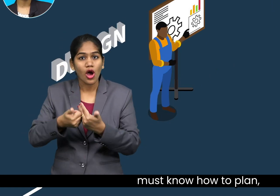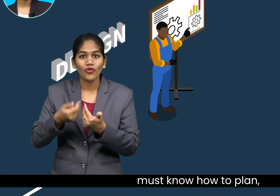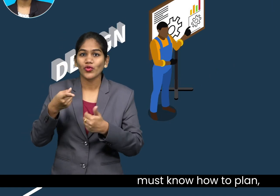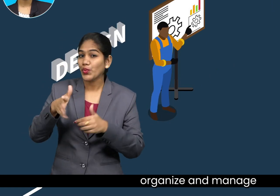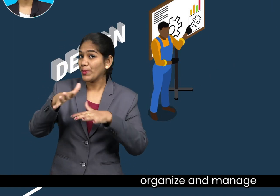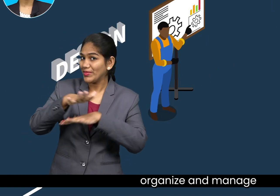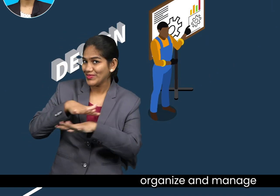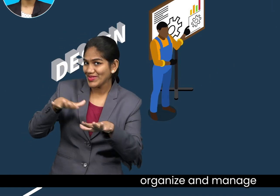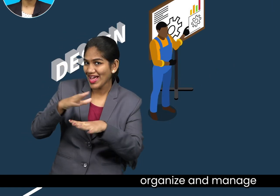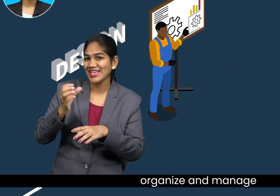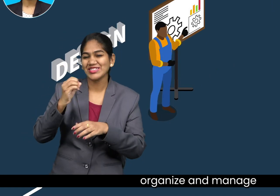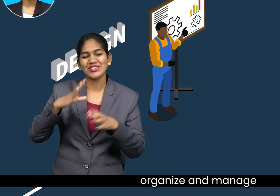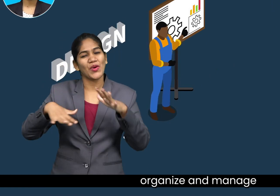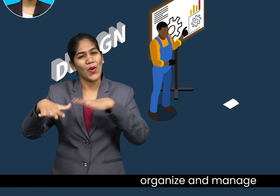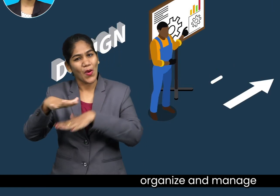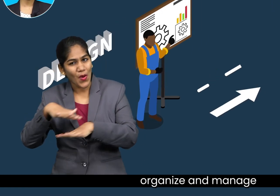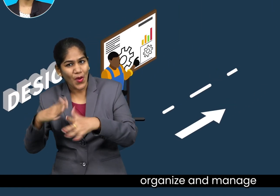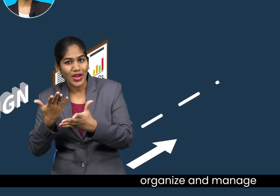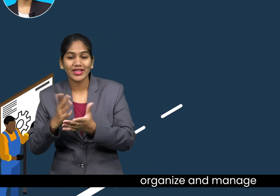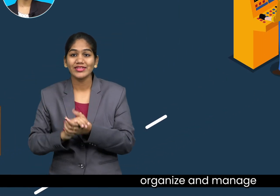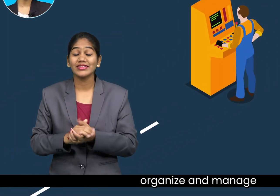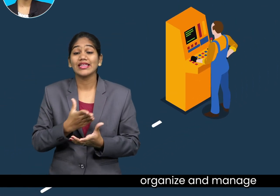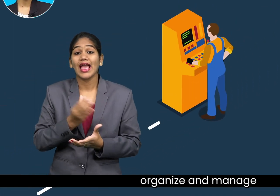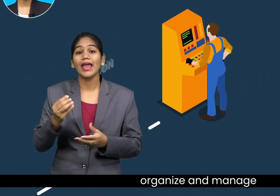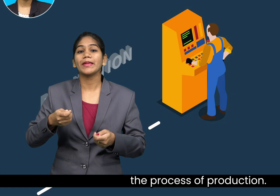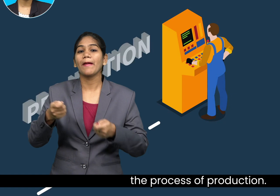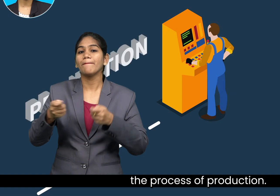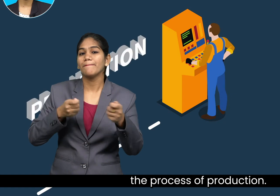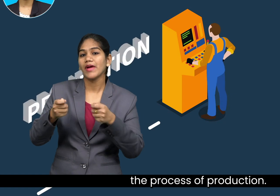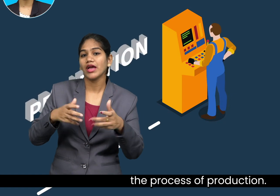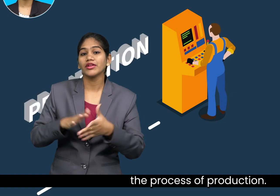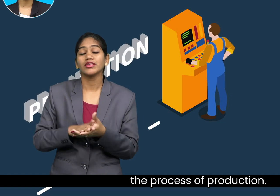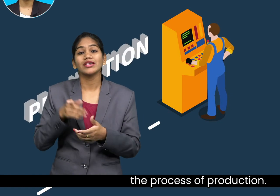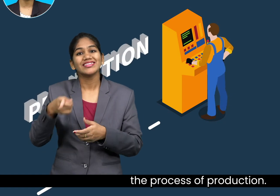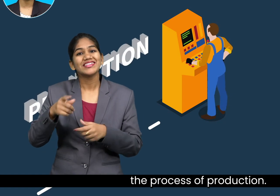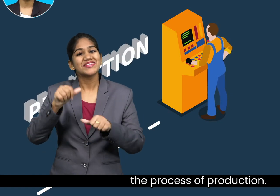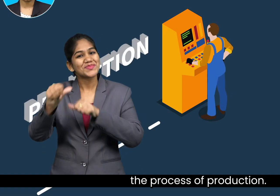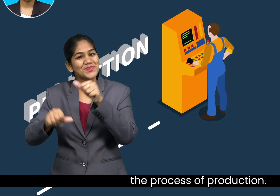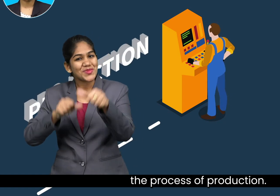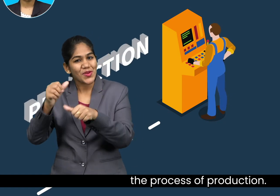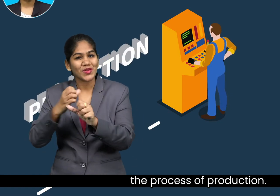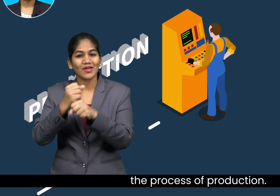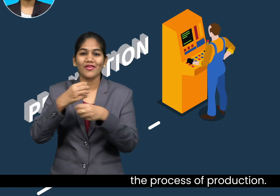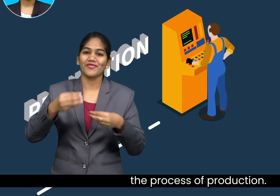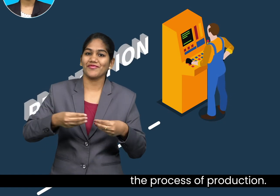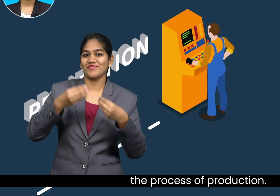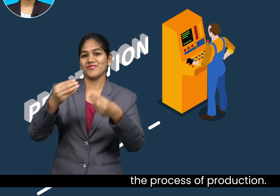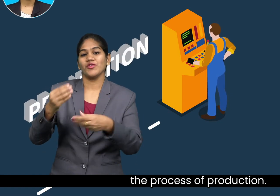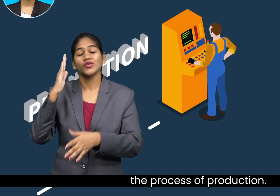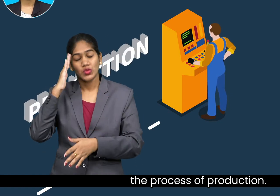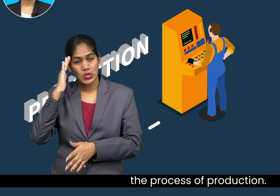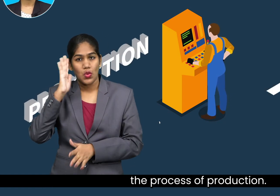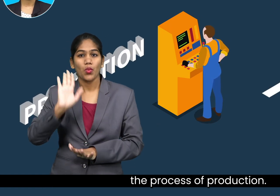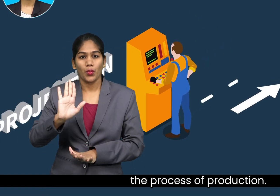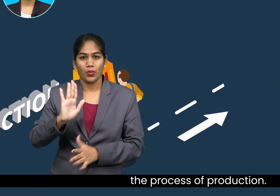plan, organize, and manage the process of production.